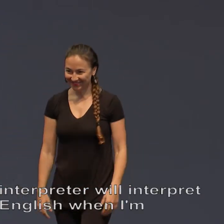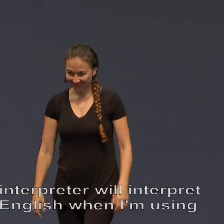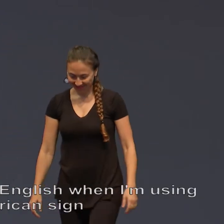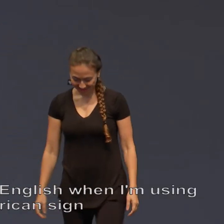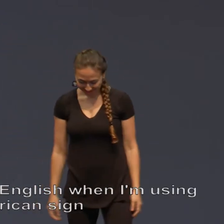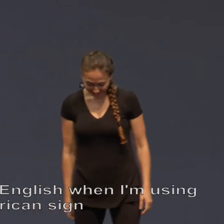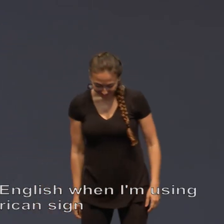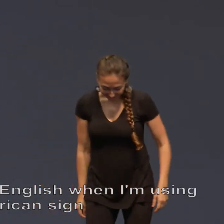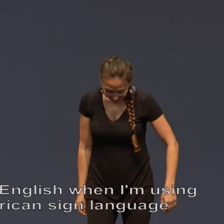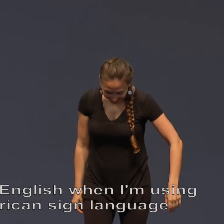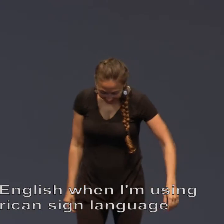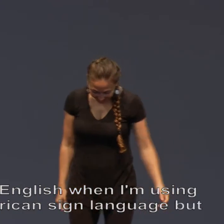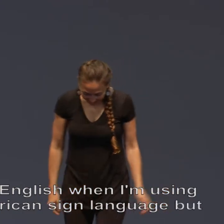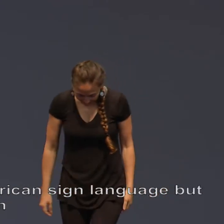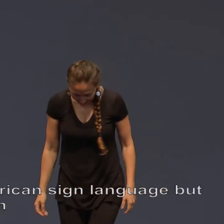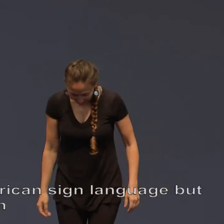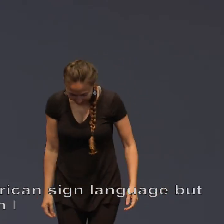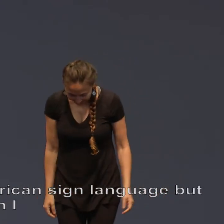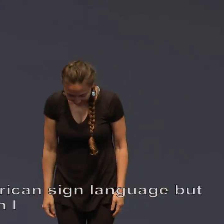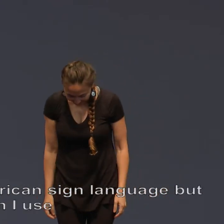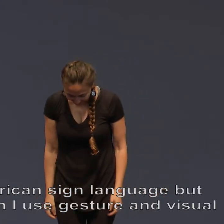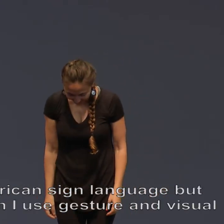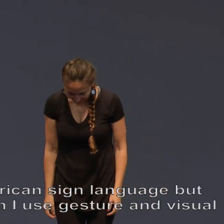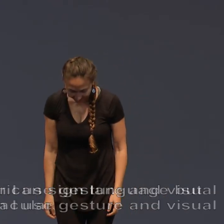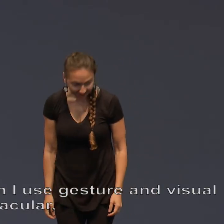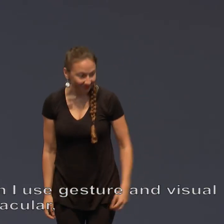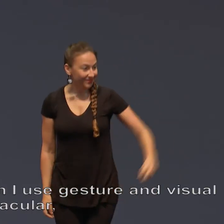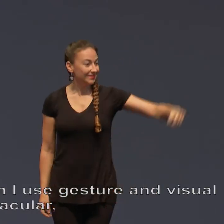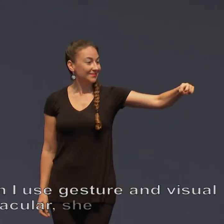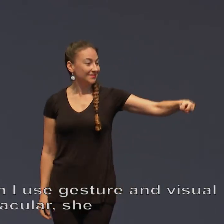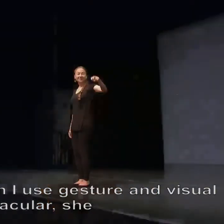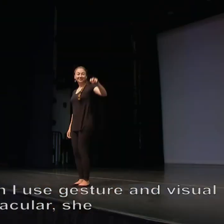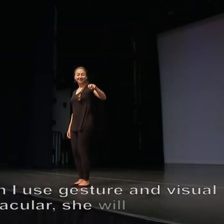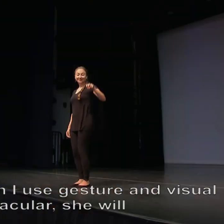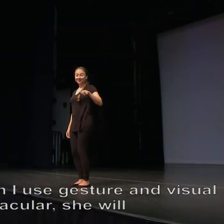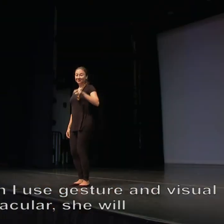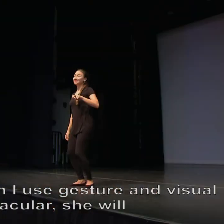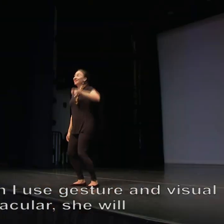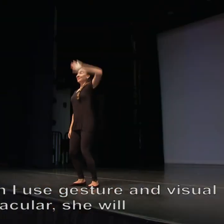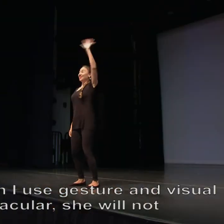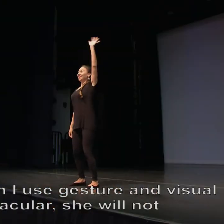visual vernacular, she will not be interpreting into English.